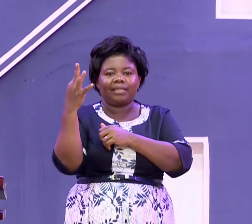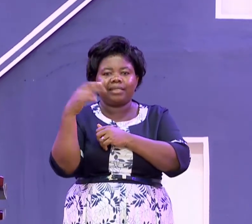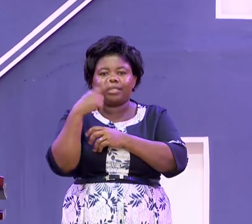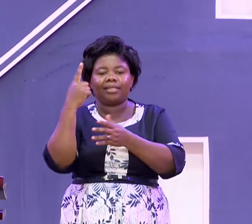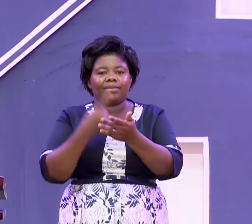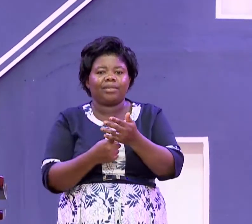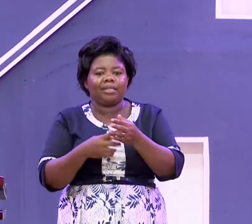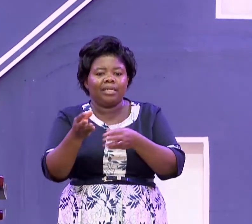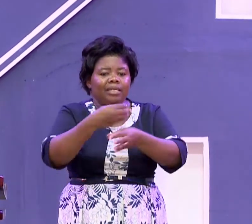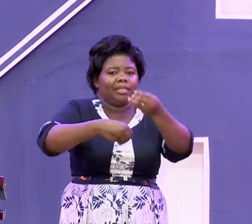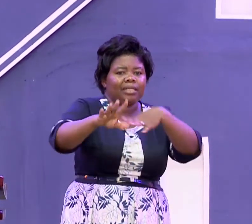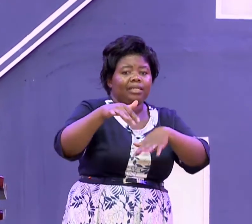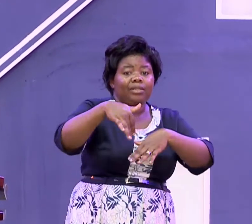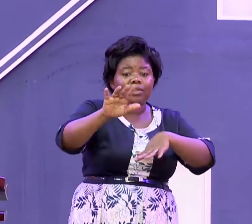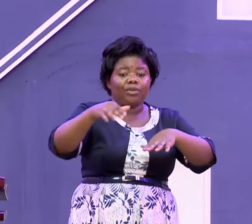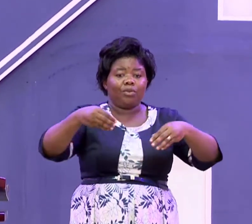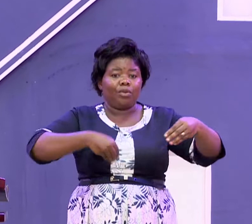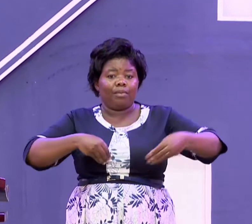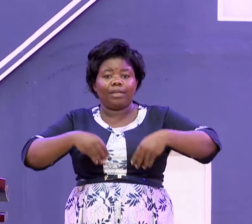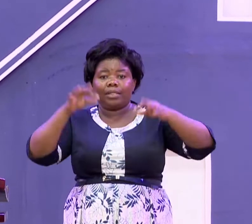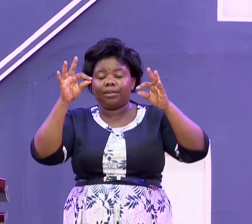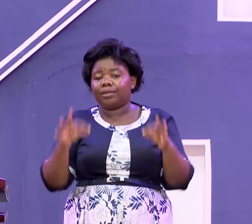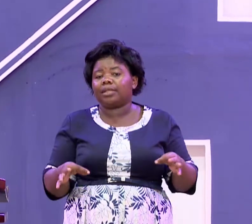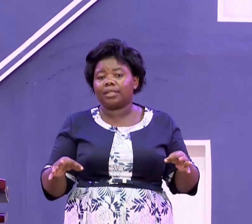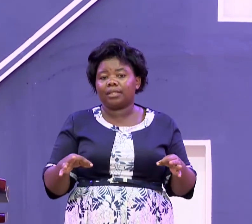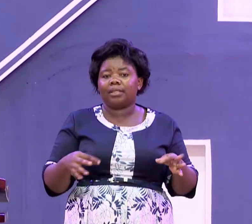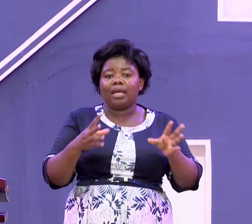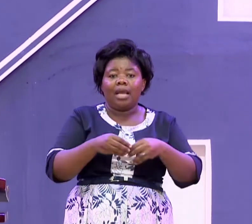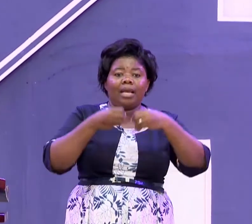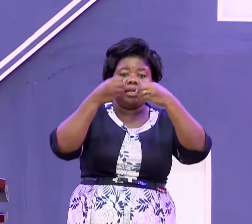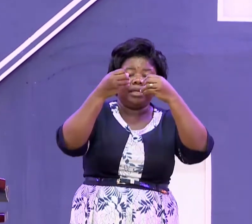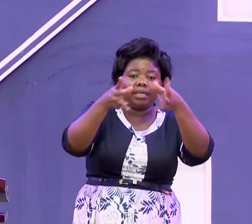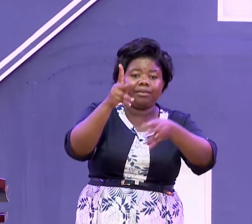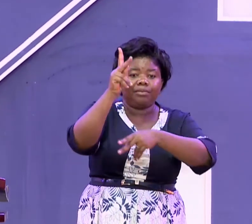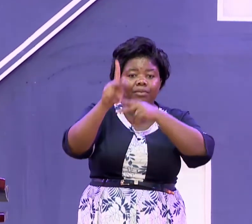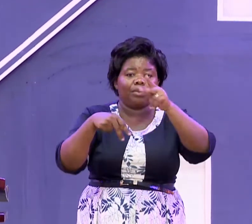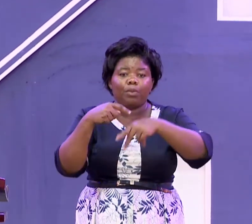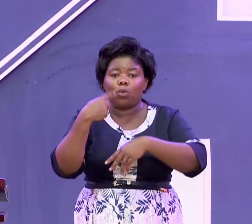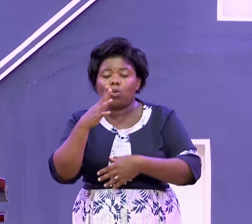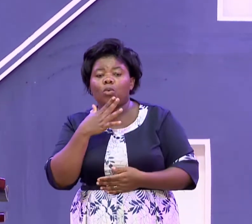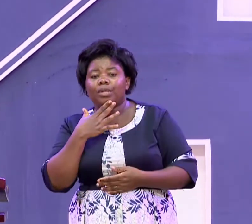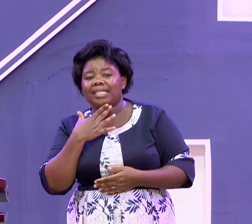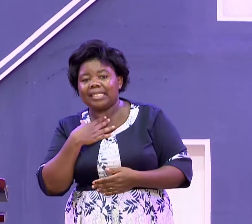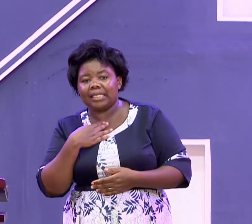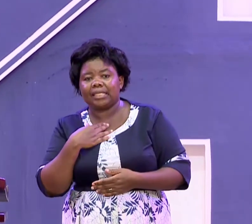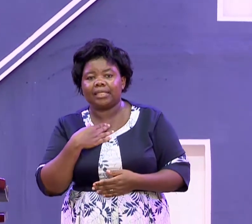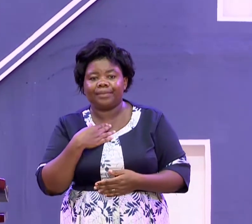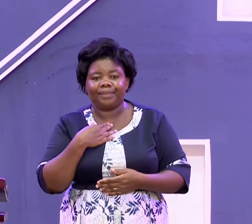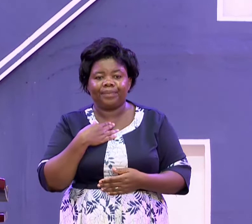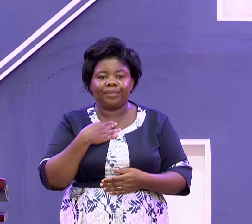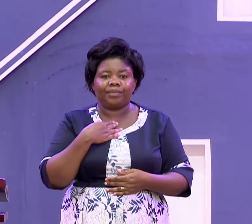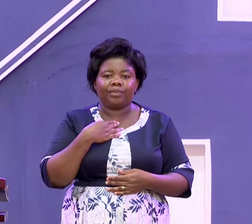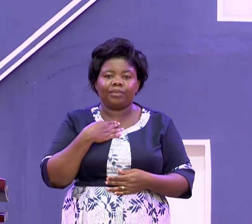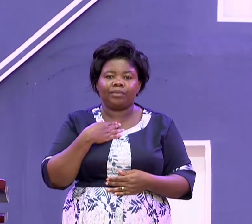says, sell your possessions. Agamba mutundenga bye mulina. And give to the needy. Muwenga yo ebyokusasira lya